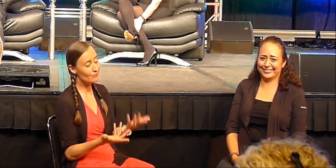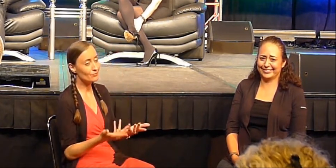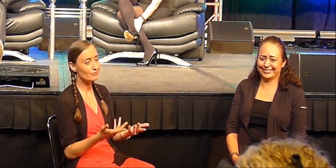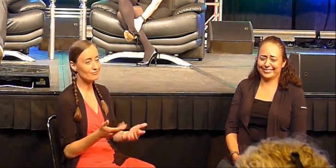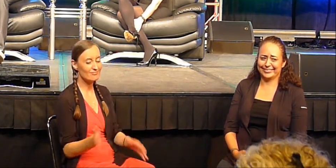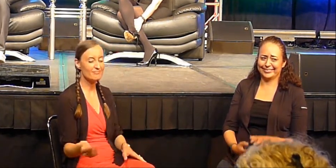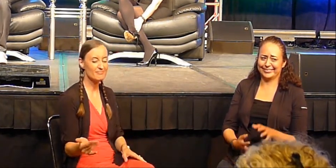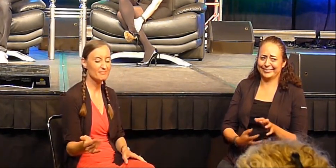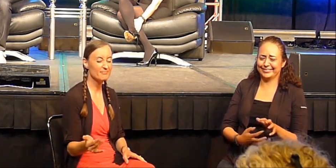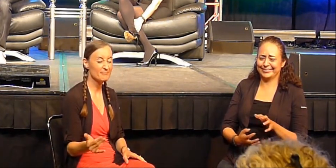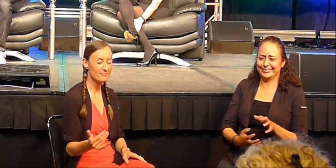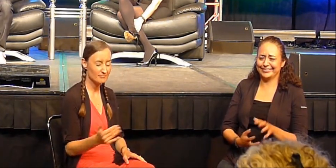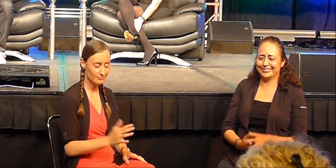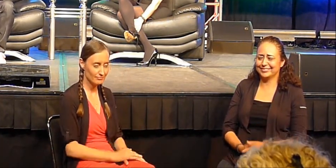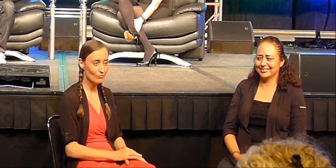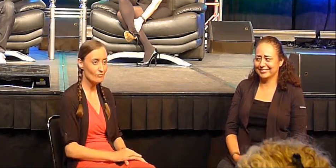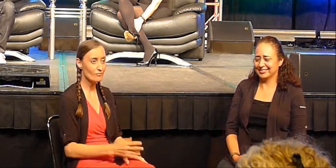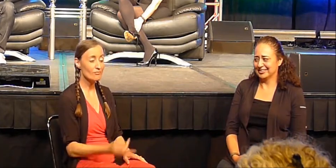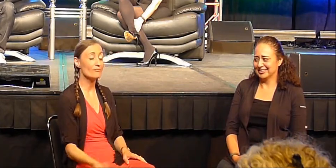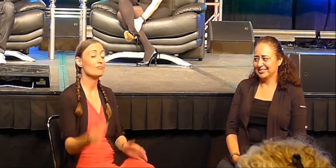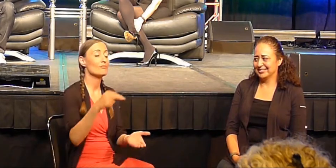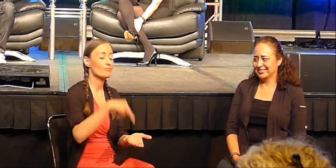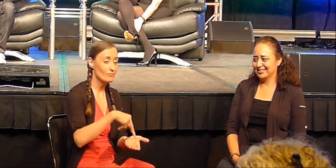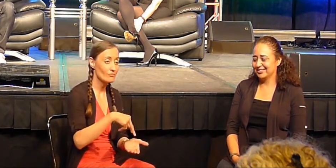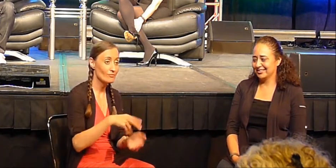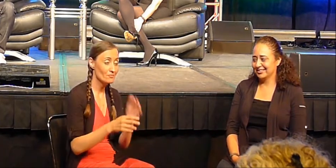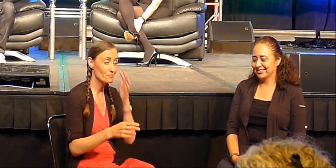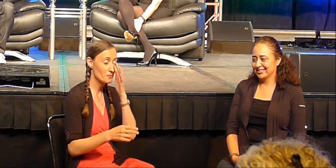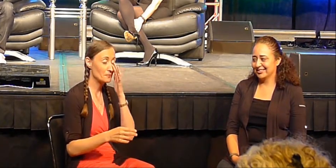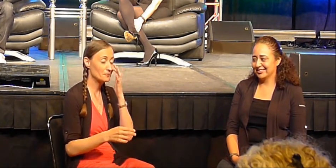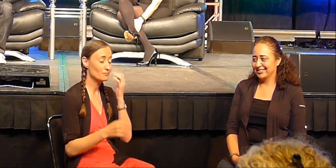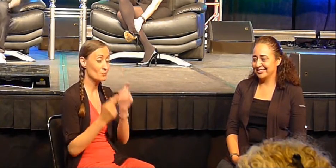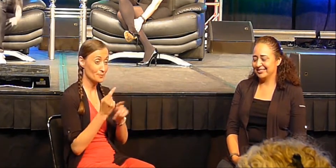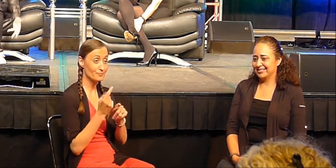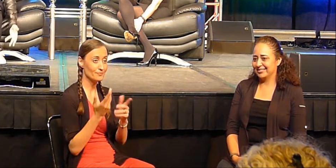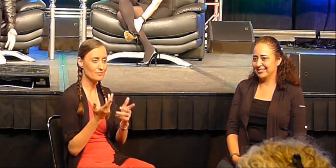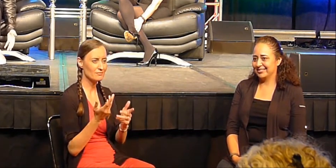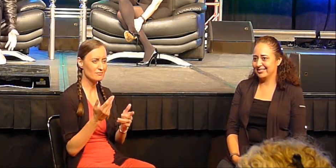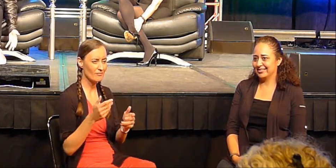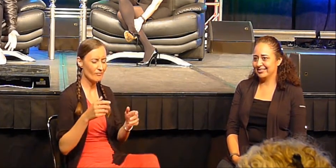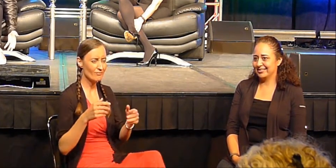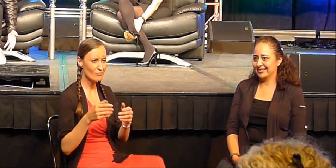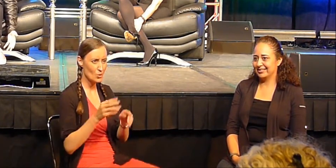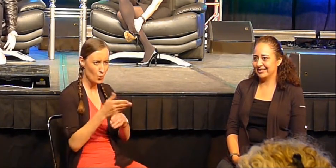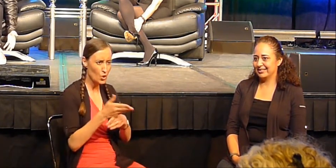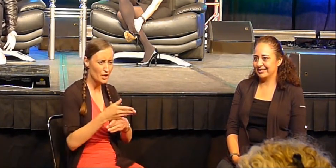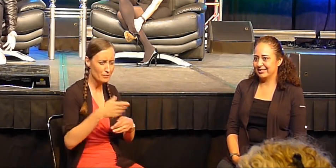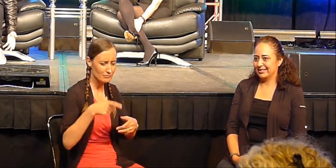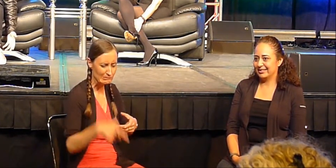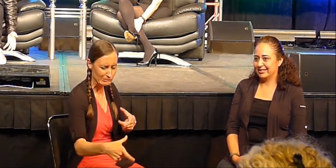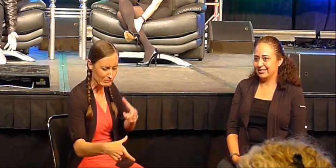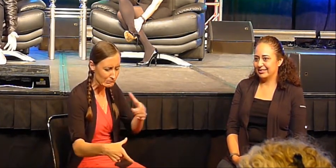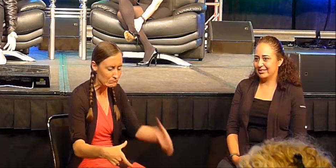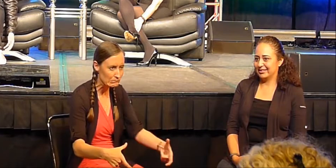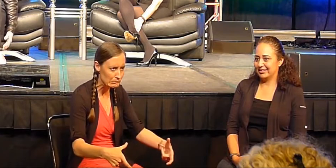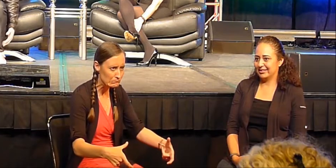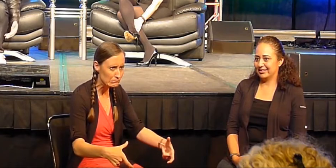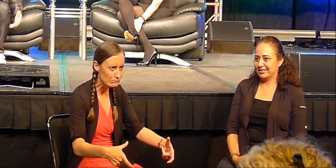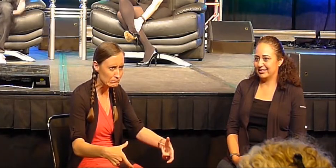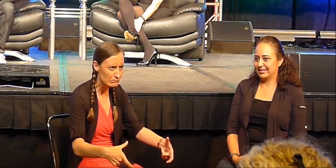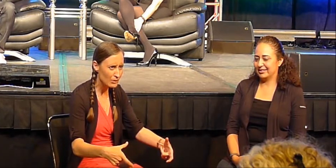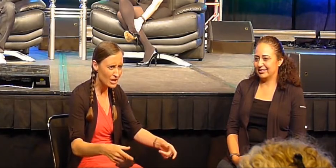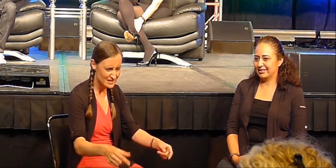Step out of the vehicle, please, sir. So he steps out, right? And he's got this wood strapped to his